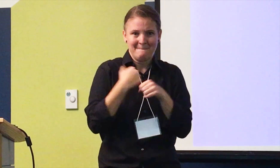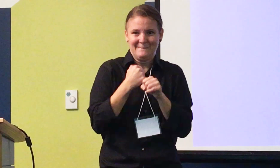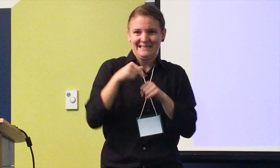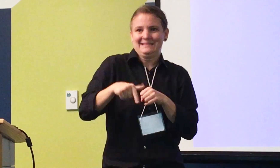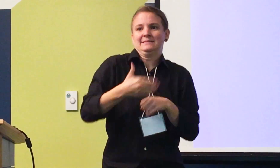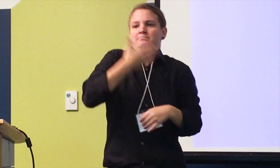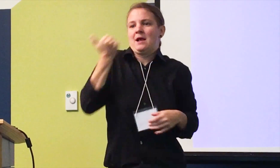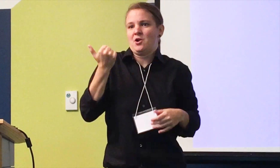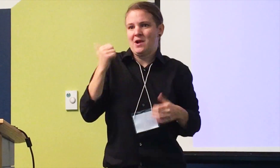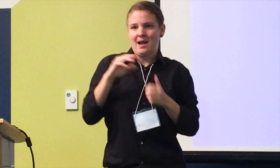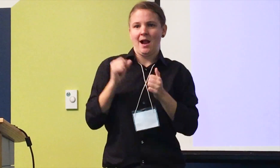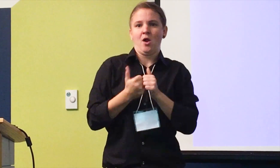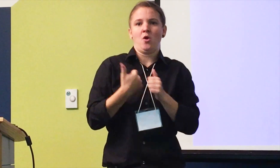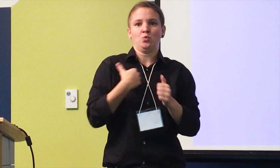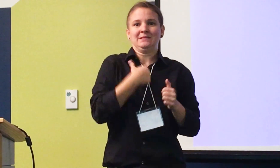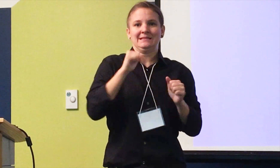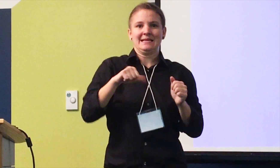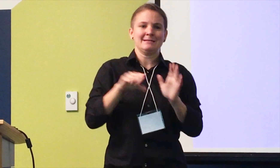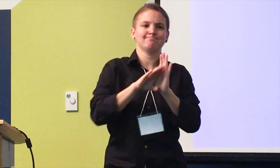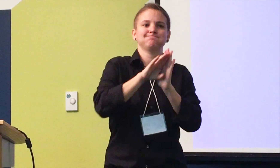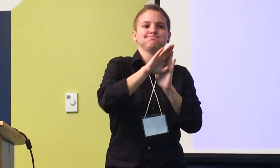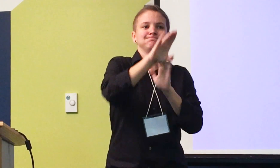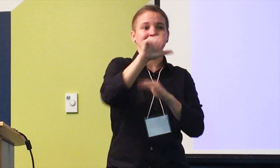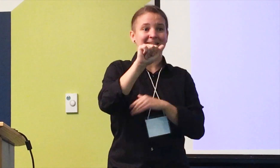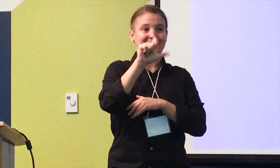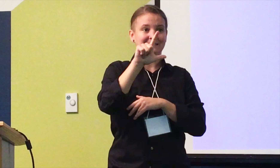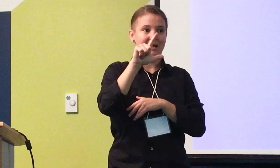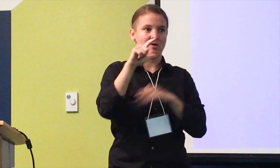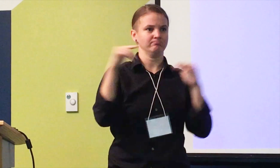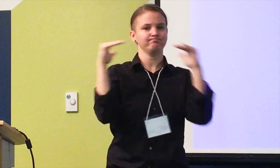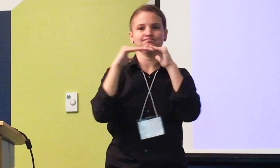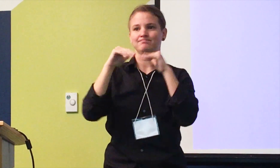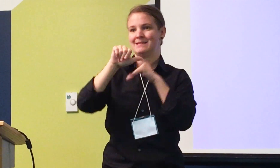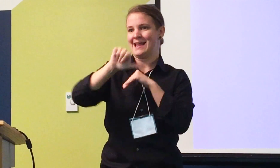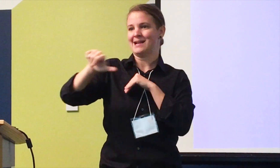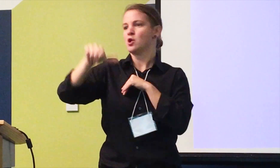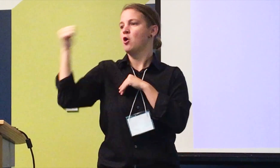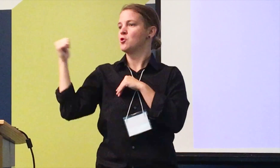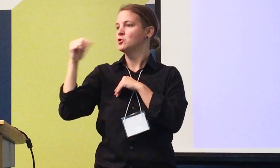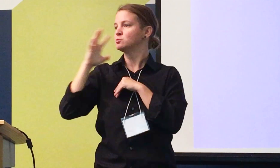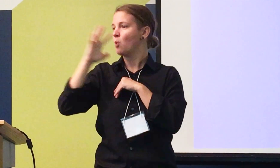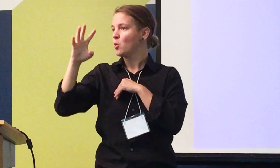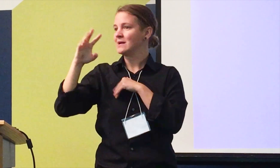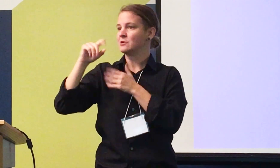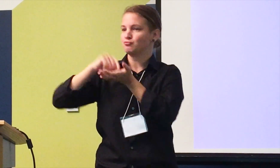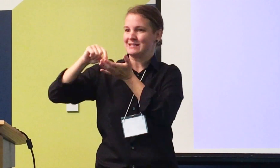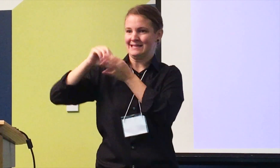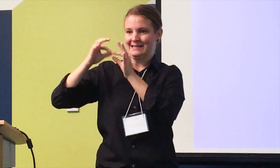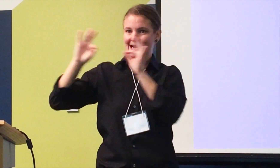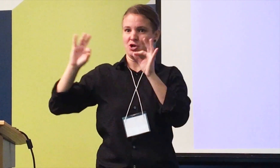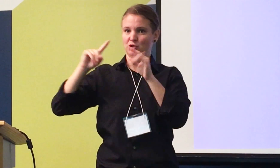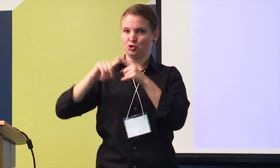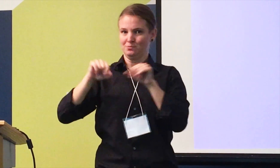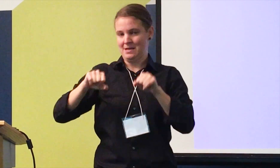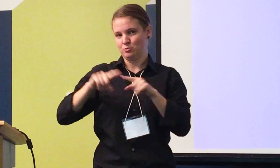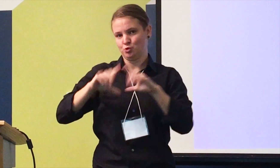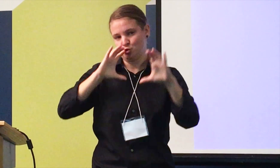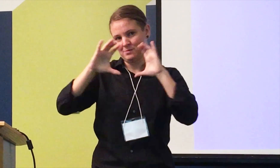directions that ASL CLEAR could go in that we haven't even thought about. So I think the most important piece is that we know